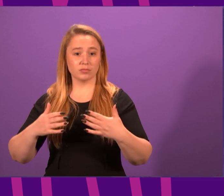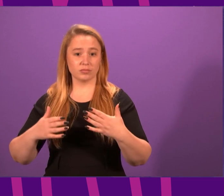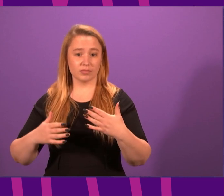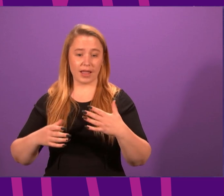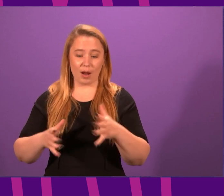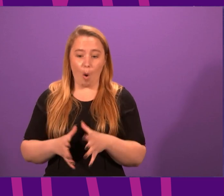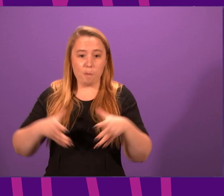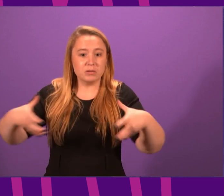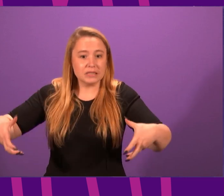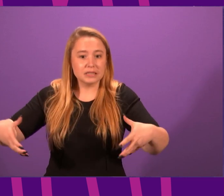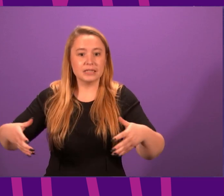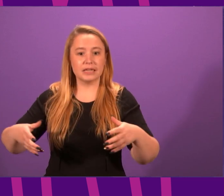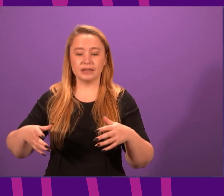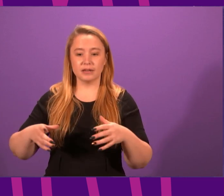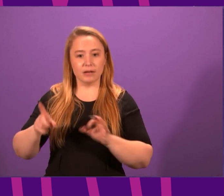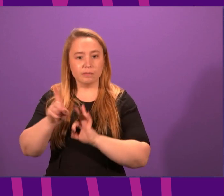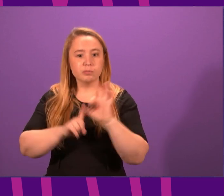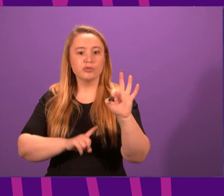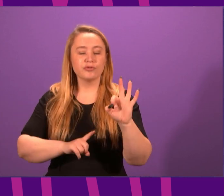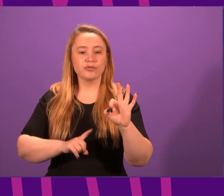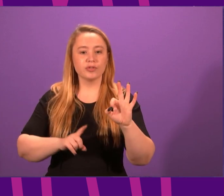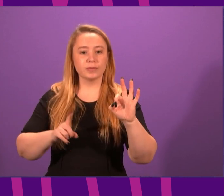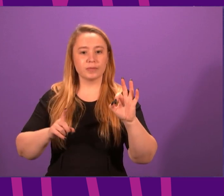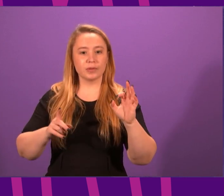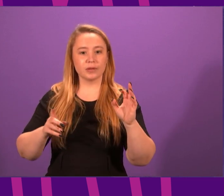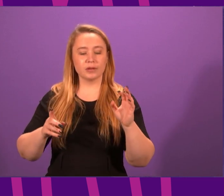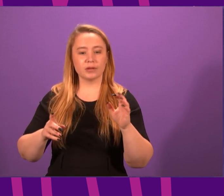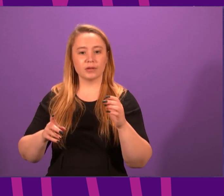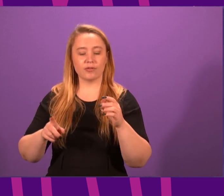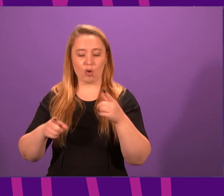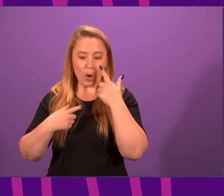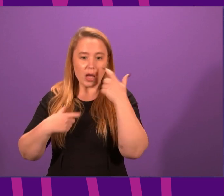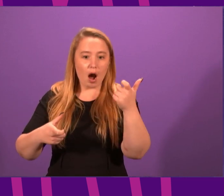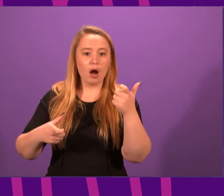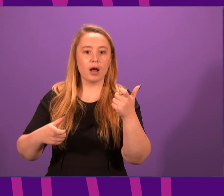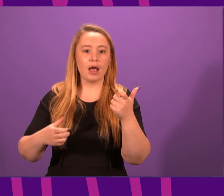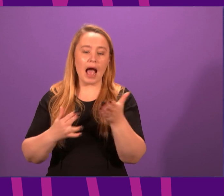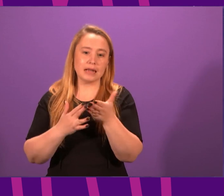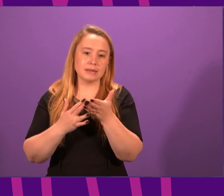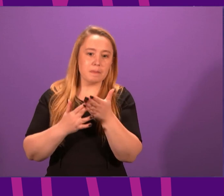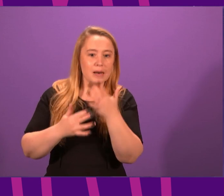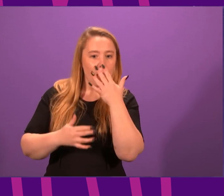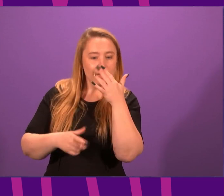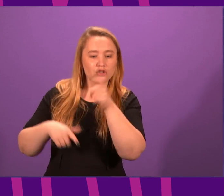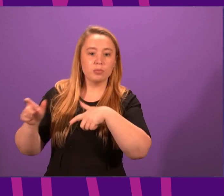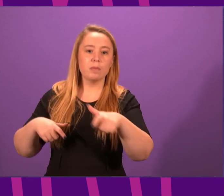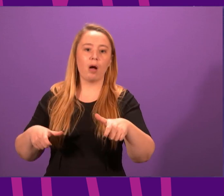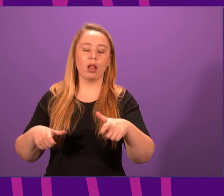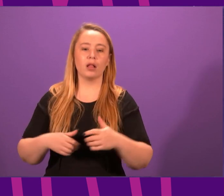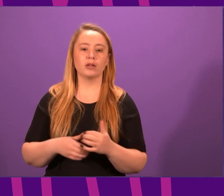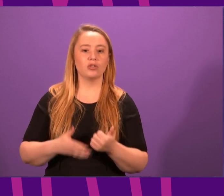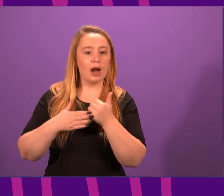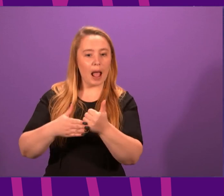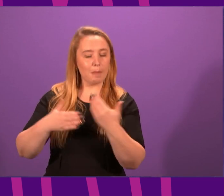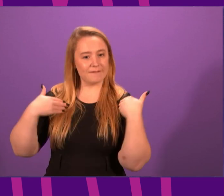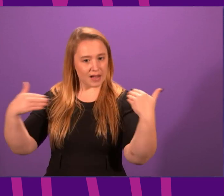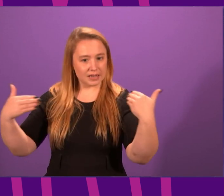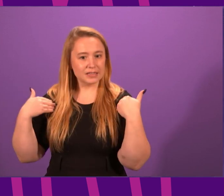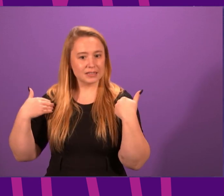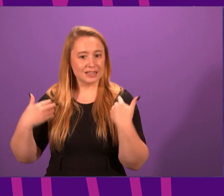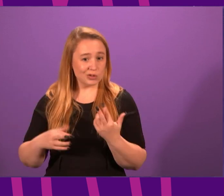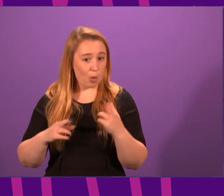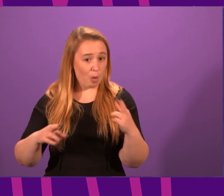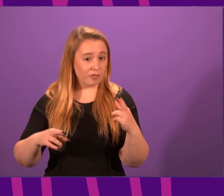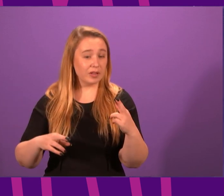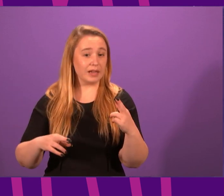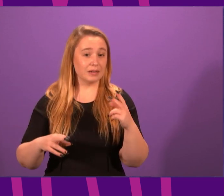like obesity amongst many of our younger and middle-aged people. So I hope that's something that will be looked